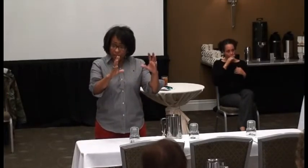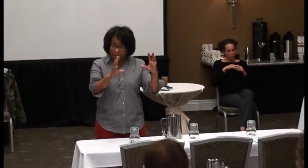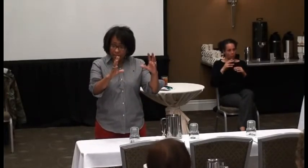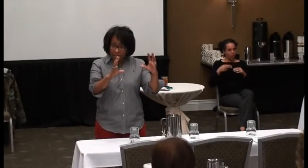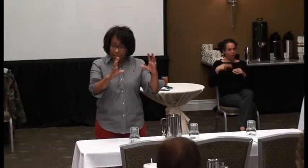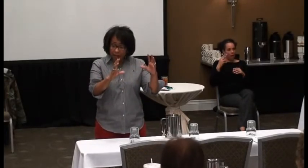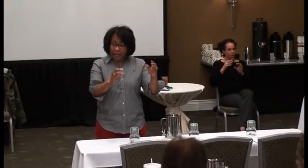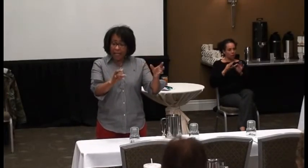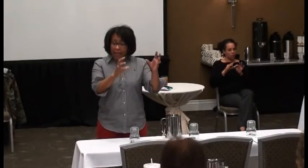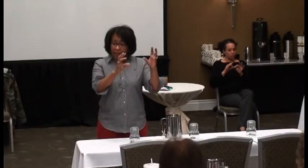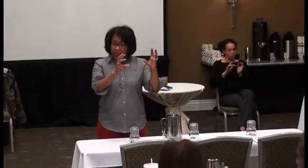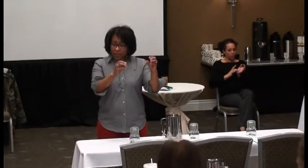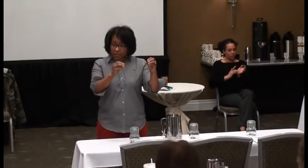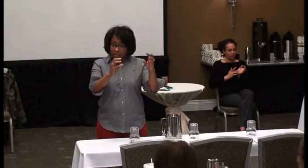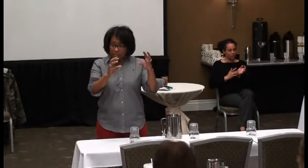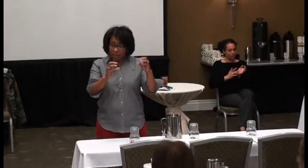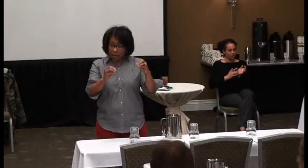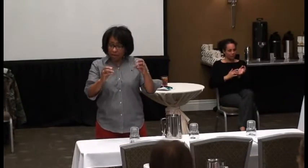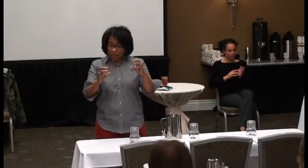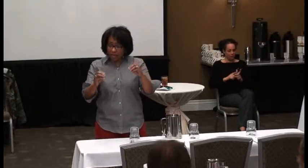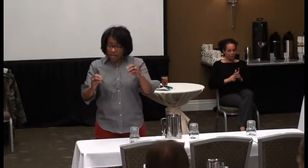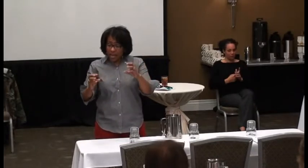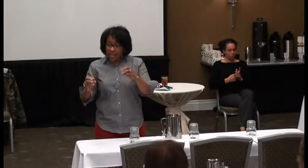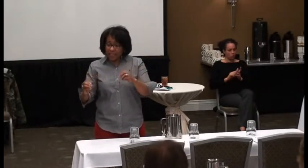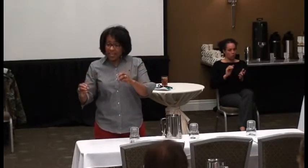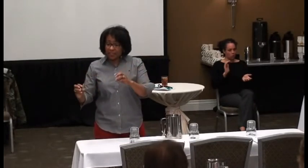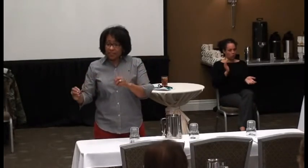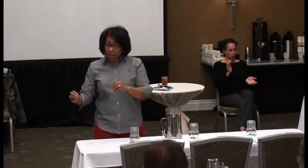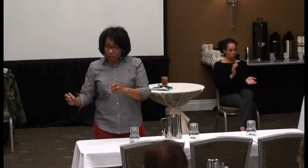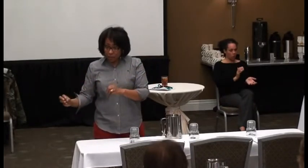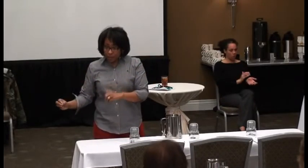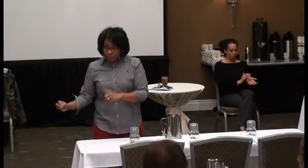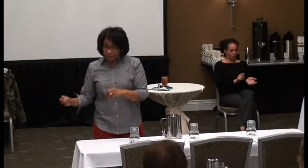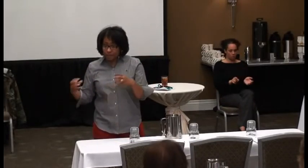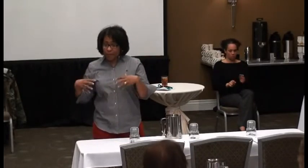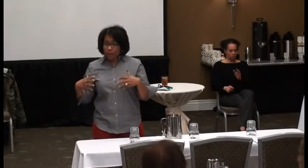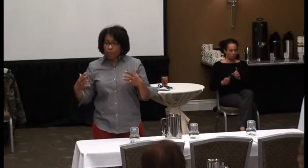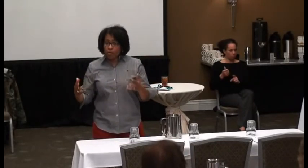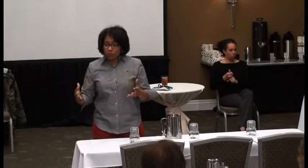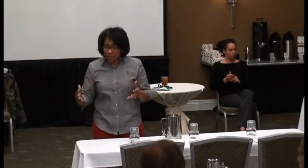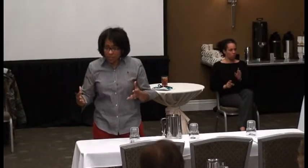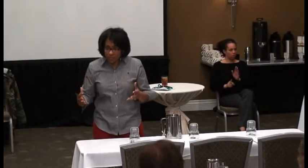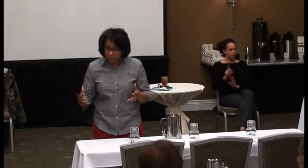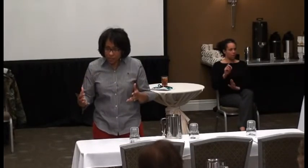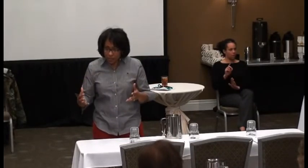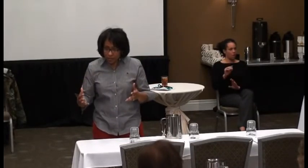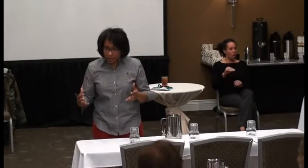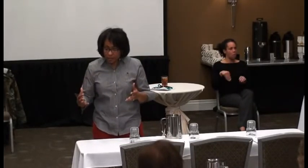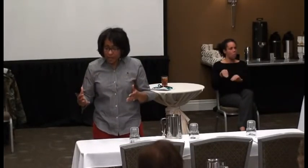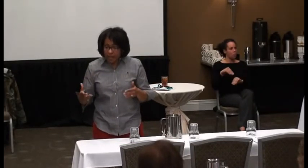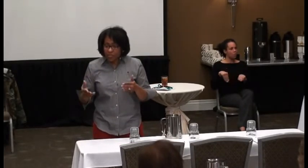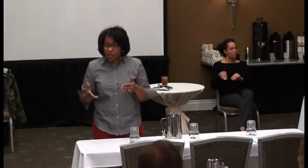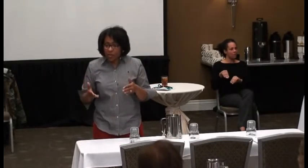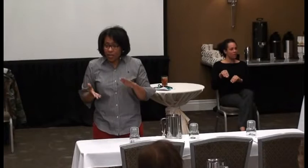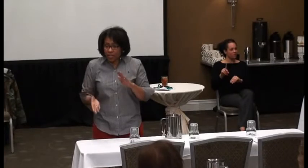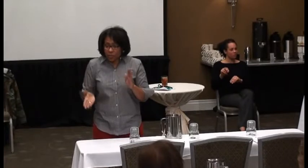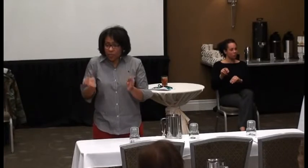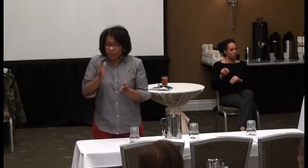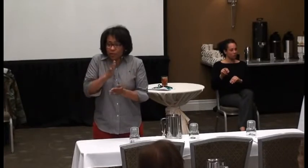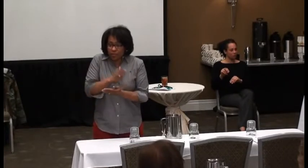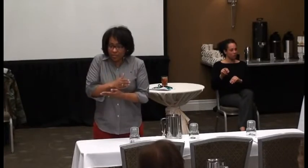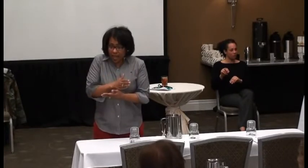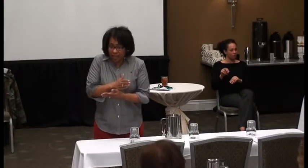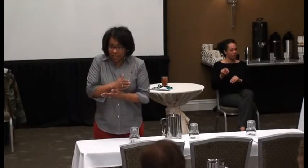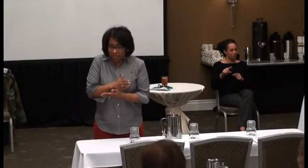doses of medicine, and I start to take them off, and they develop a movement disorder. And so it's